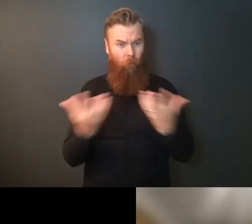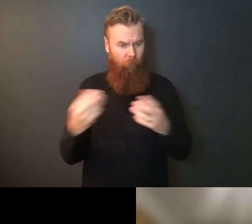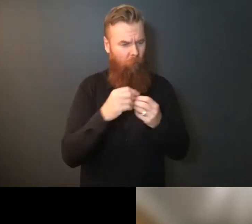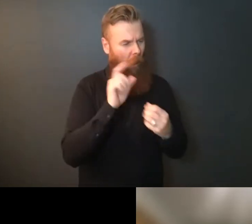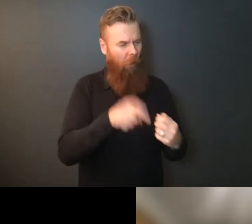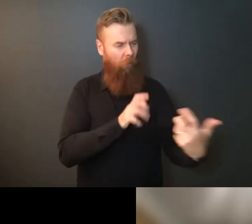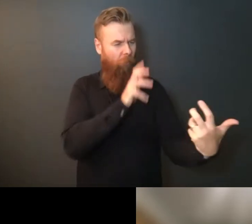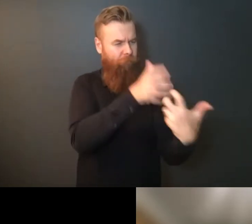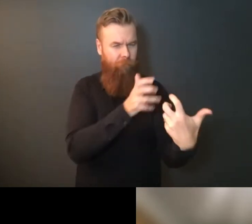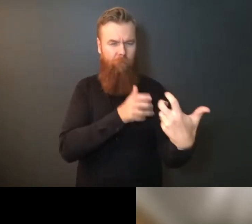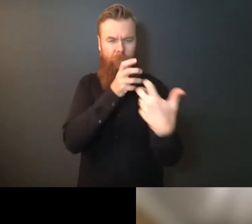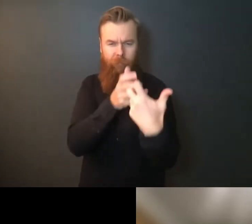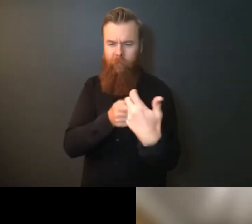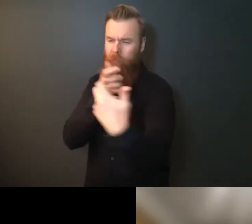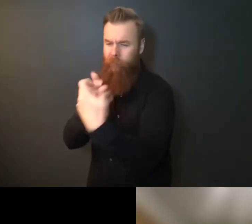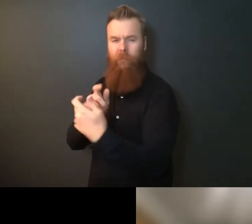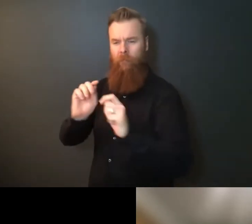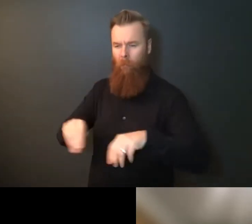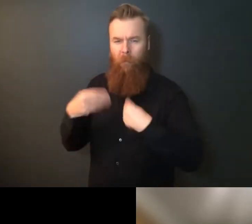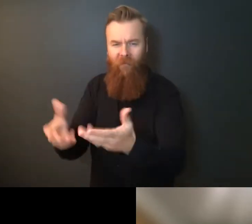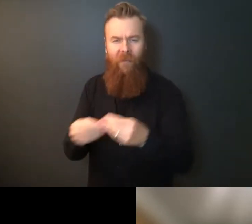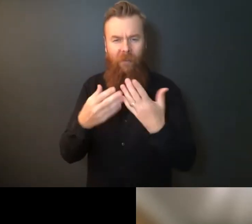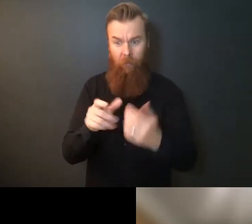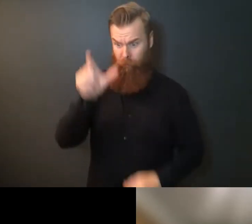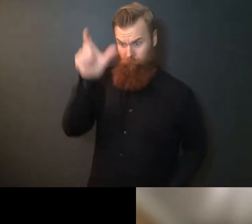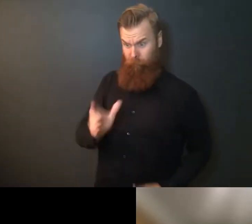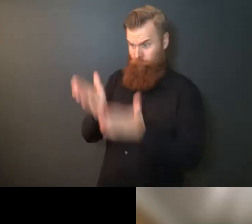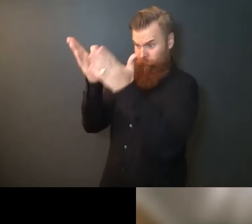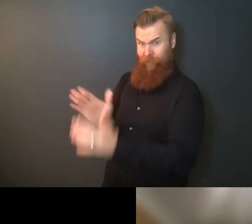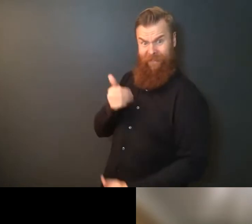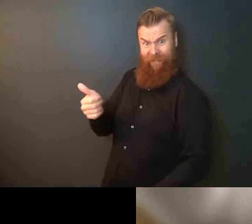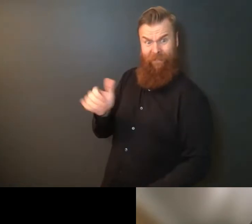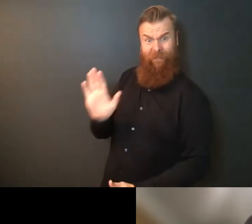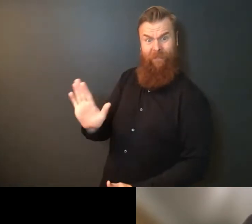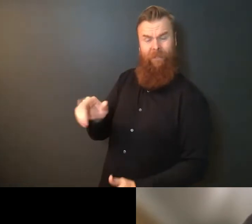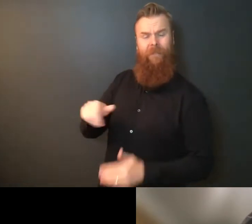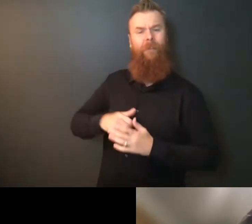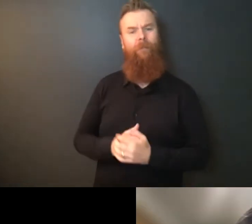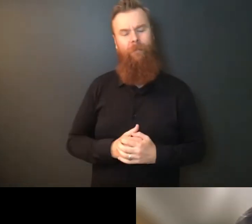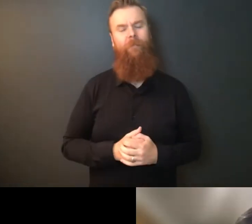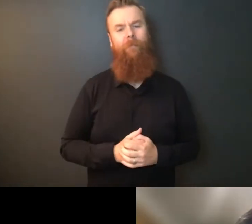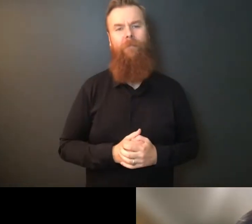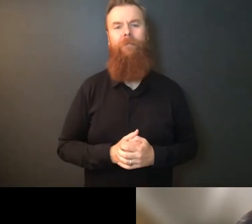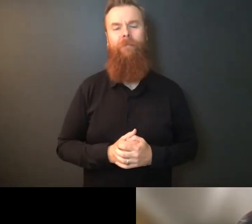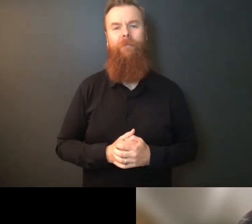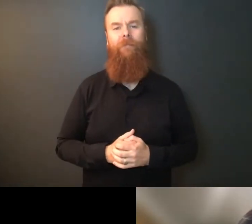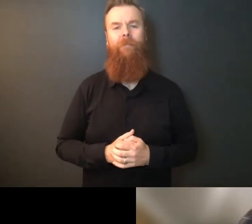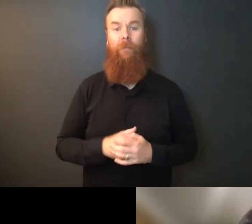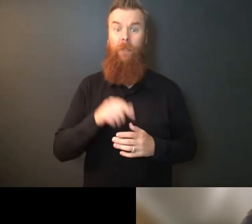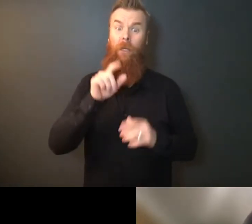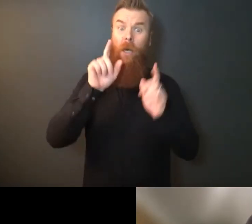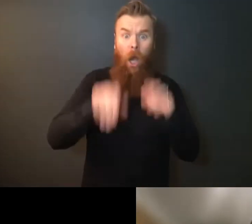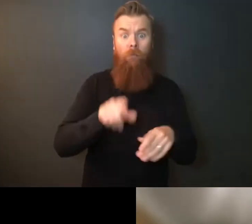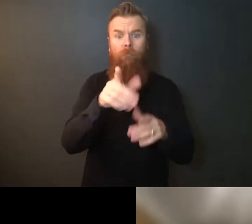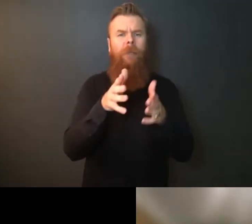user. I was thinking, Carly, maybe it would be great if you can tell some of our colleagues here what our plan is, what we're aiming